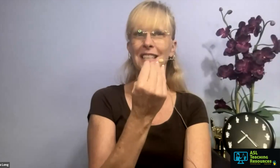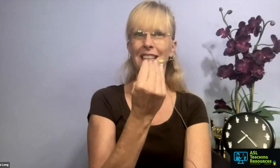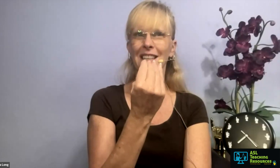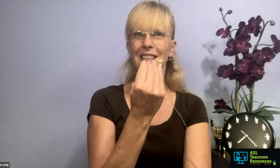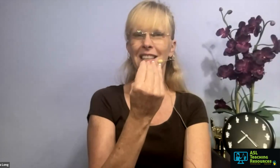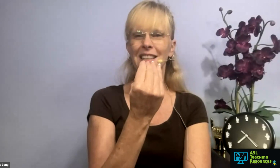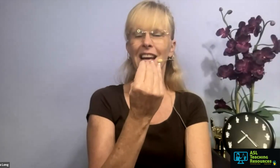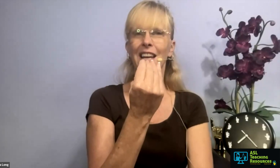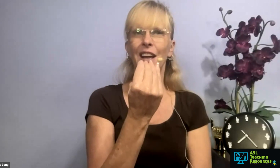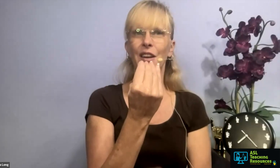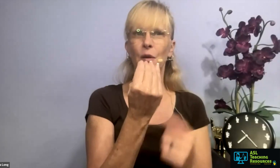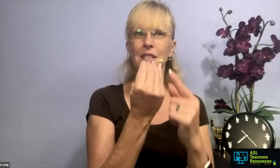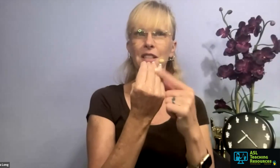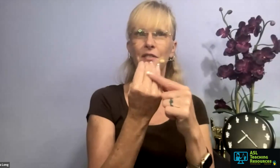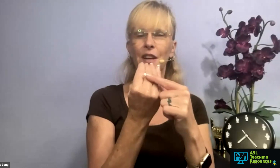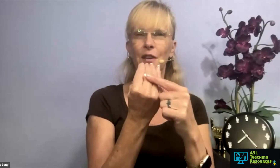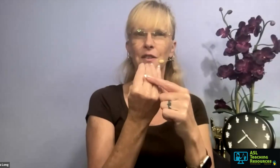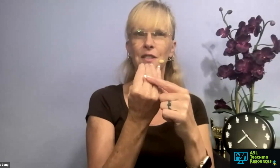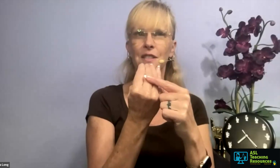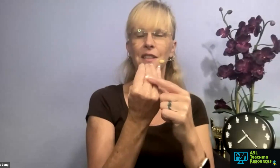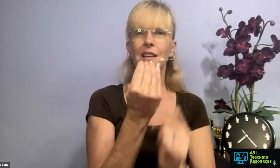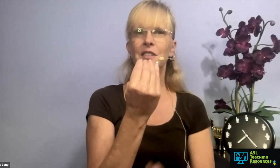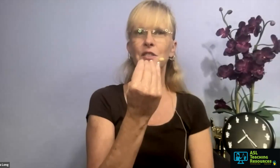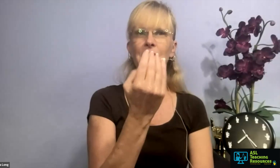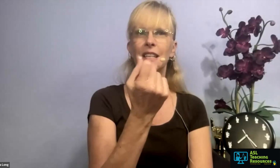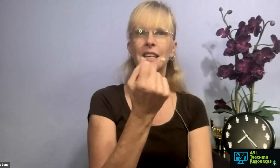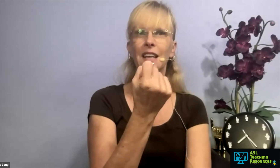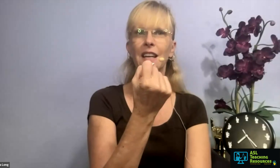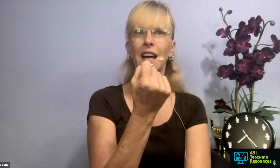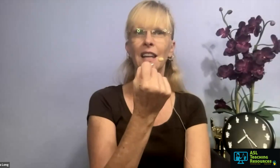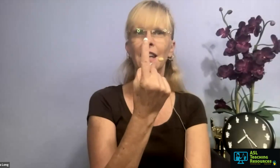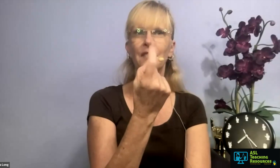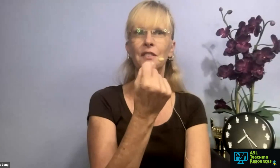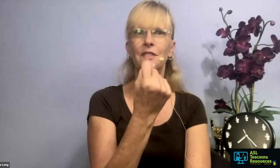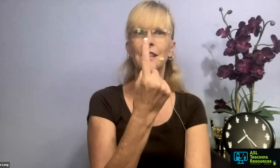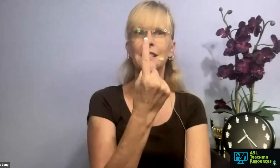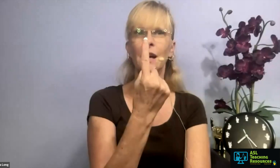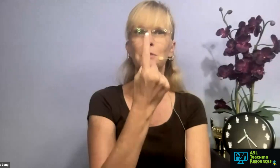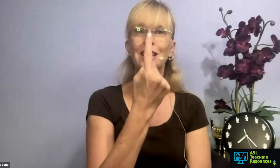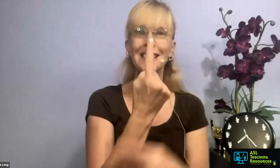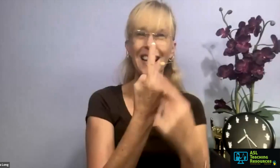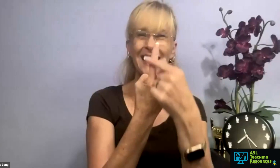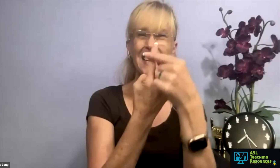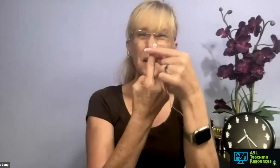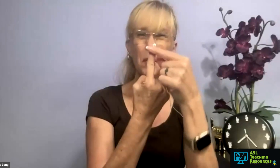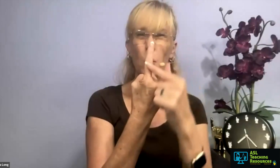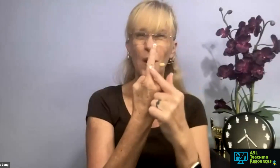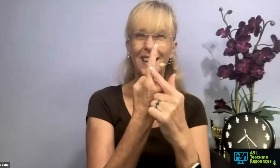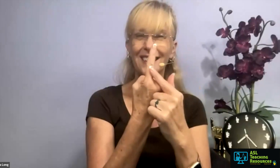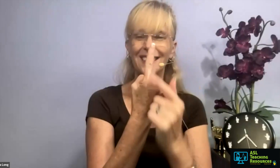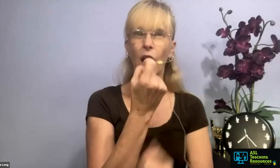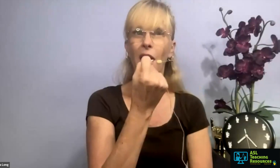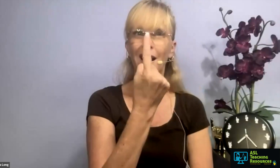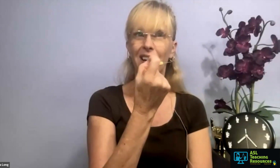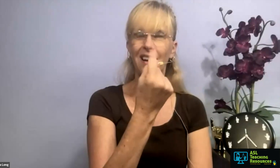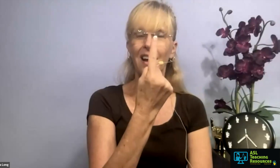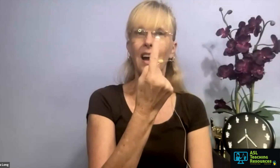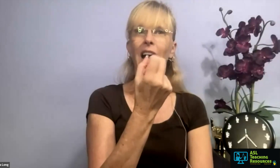14. Now notice the fingers. Let's do this again. 11 flicks up, just like the number 1. And